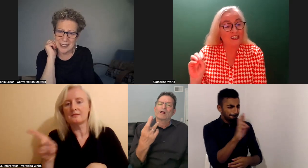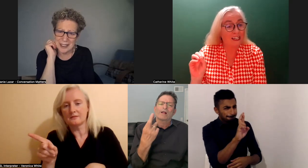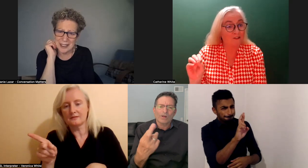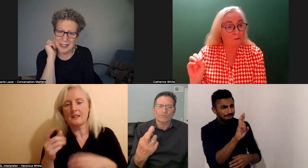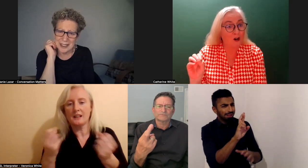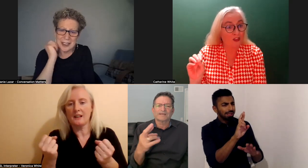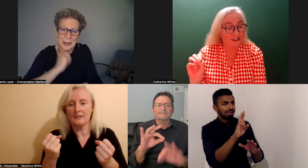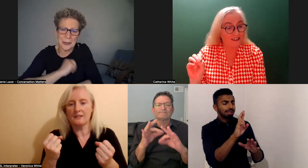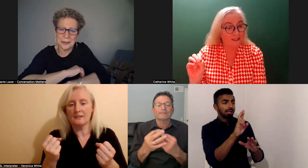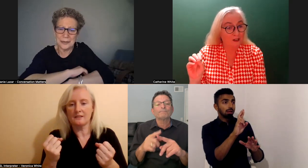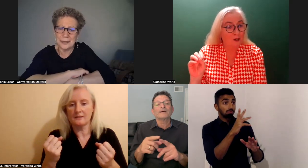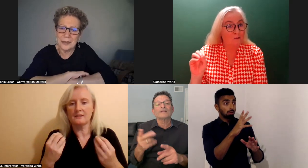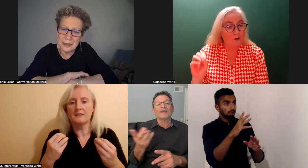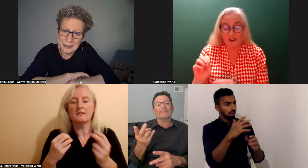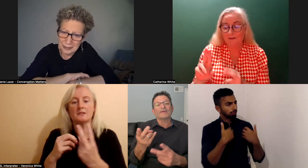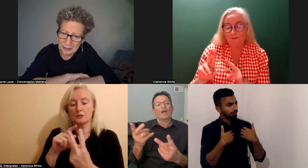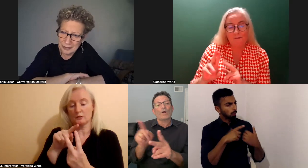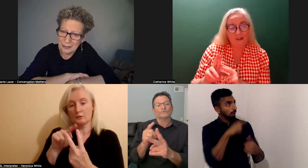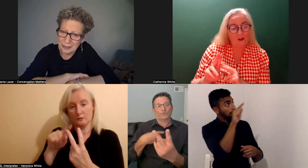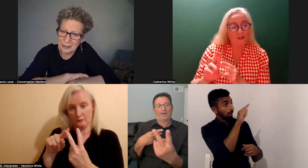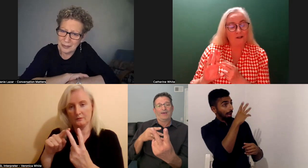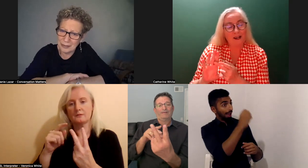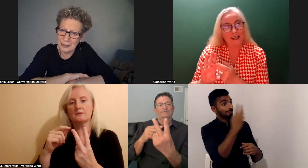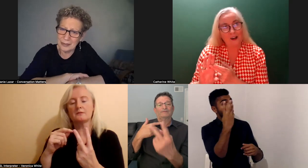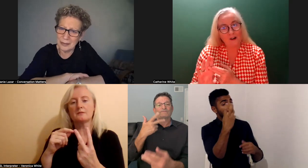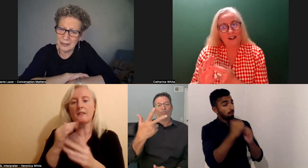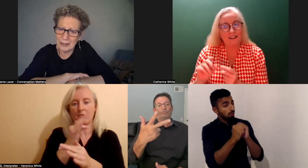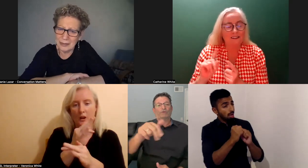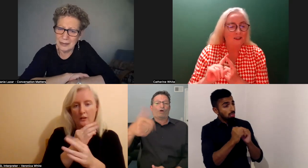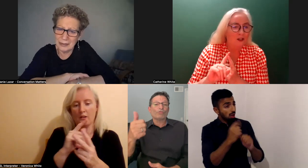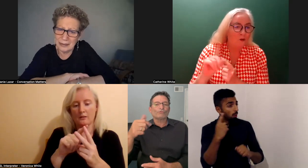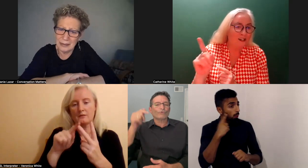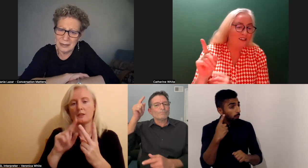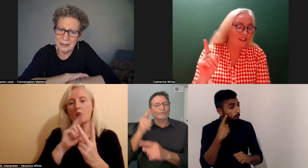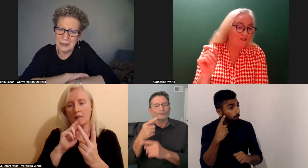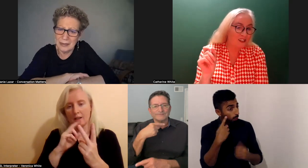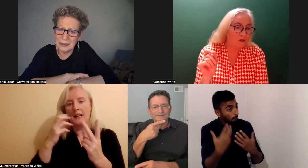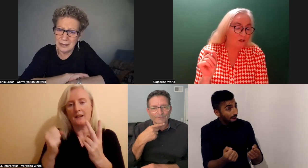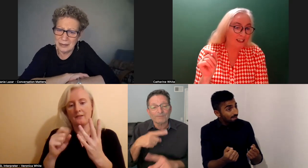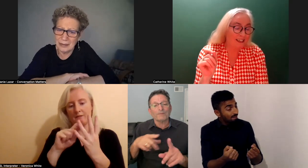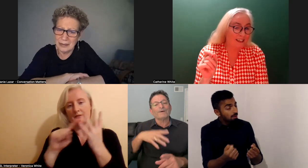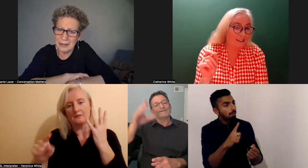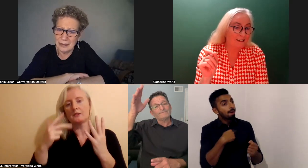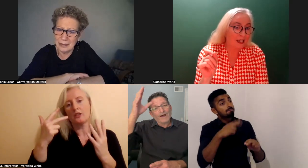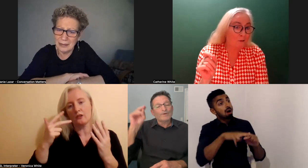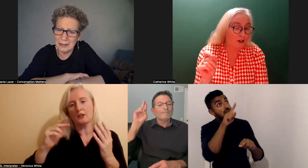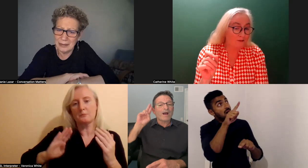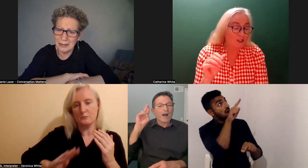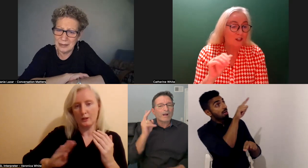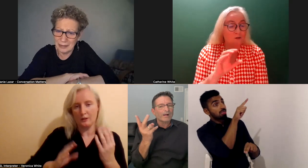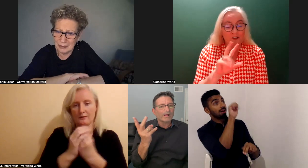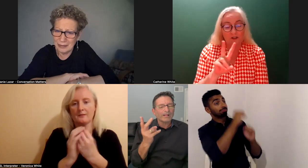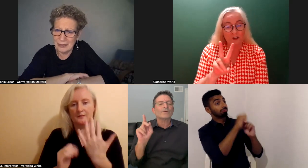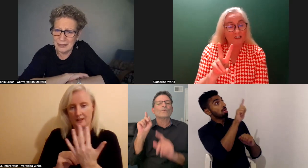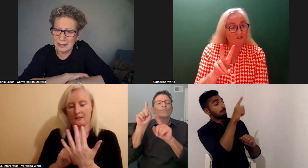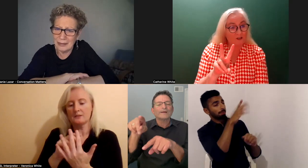own 3 hearing brothers. But my father and my uncle went to the deaf school in Cabra. So